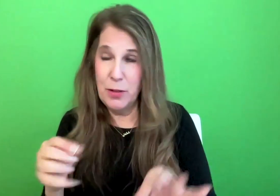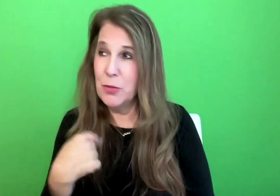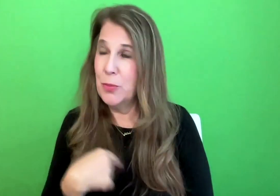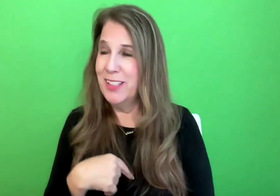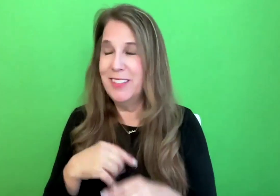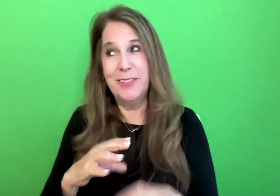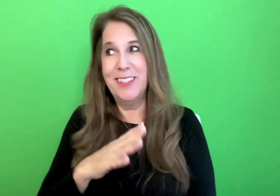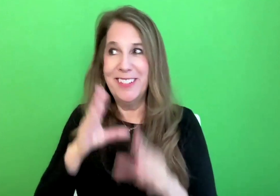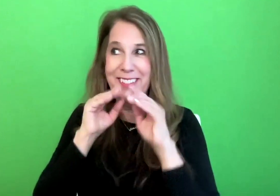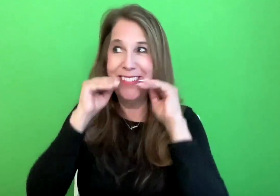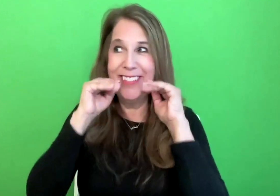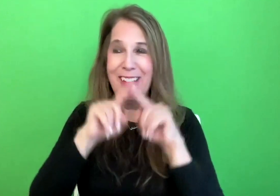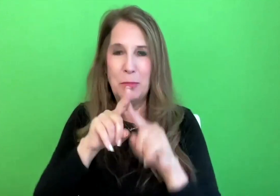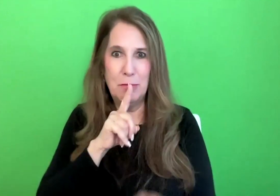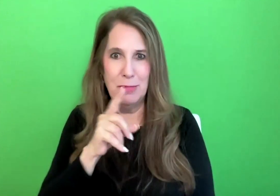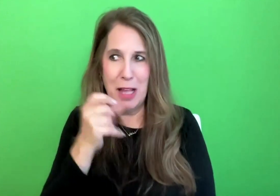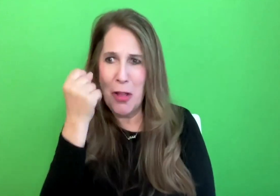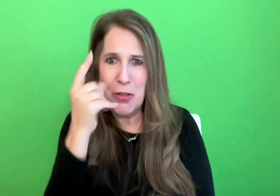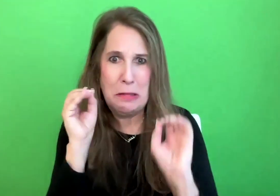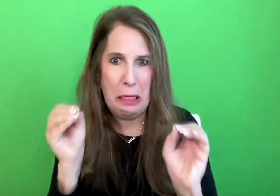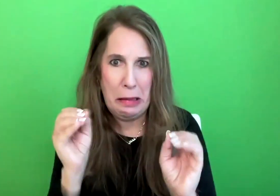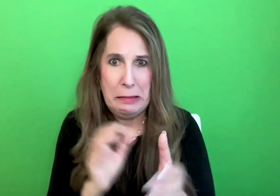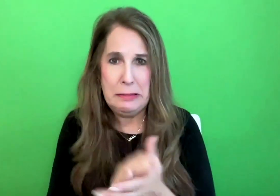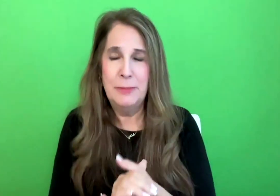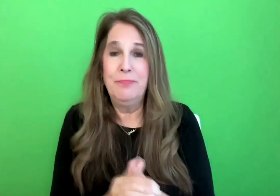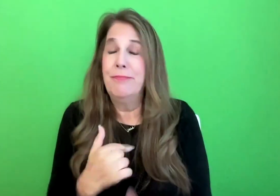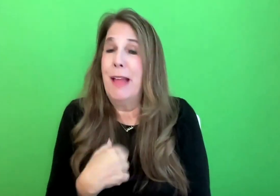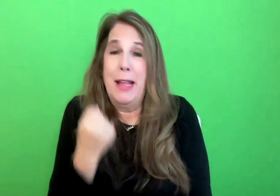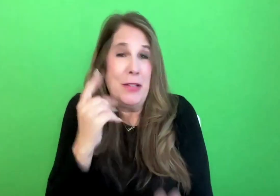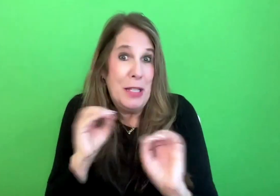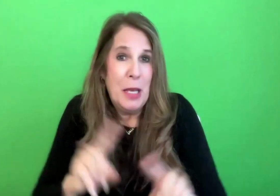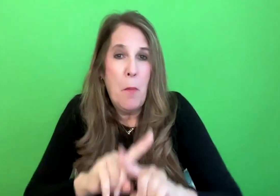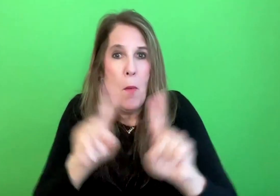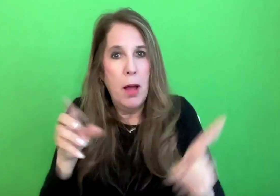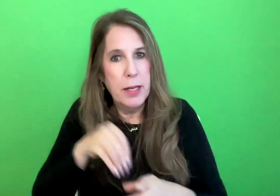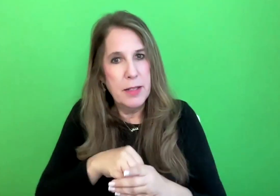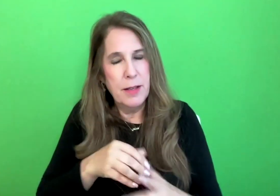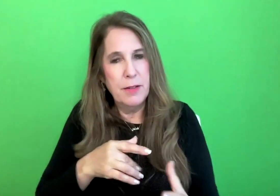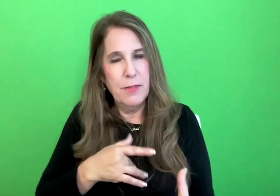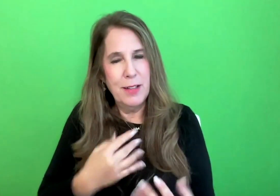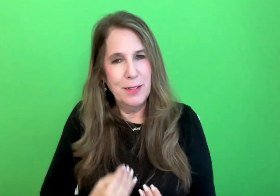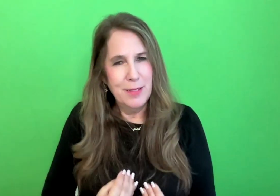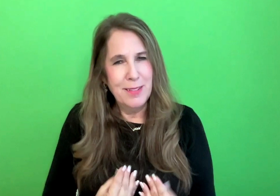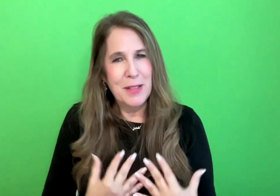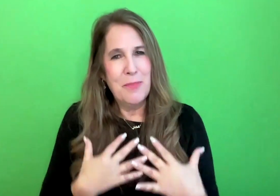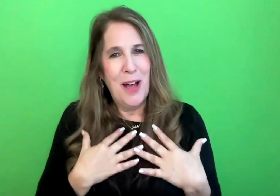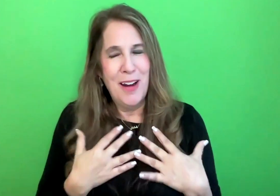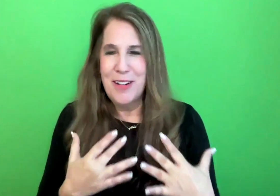it. Though we didn't know the words, I felt a stirring and familiarity, a joy really, a